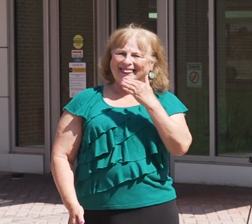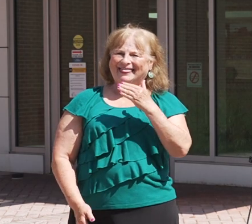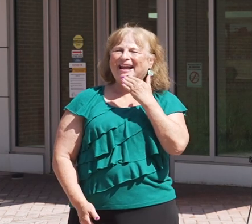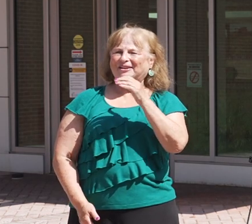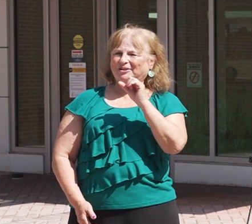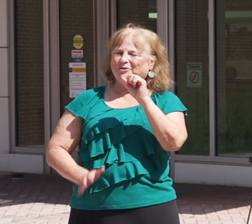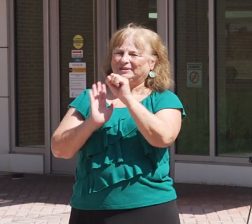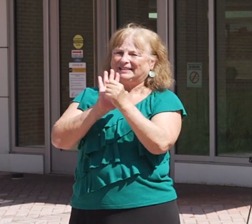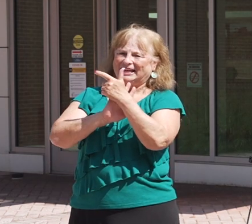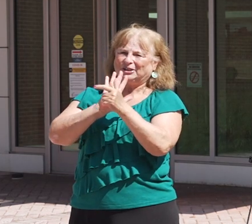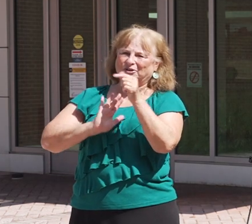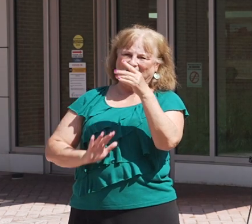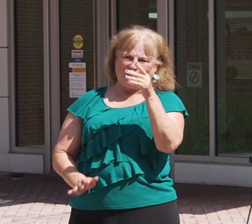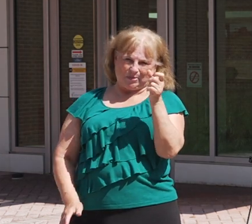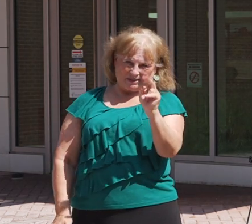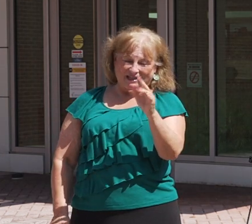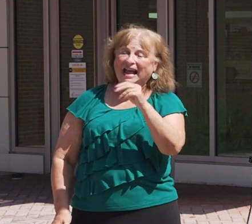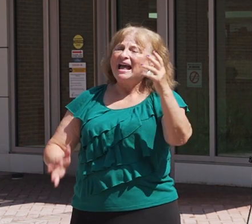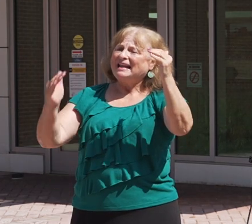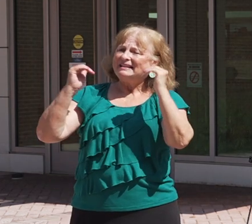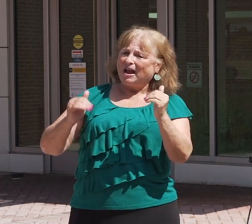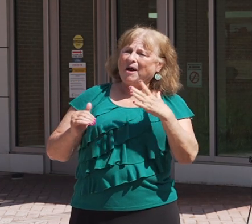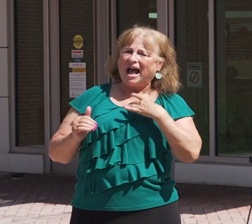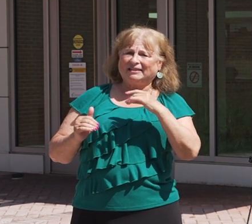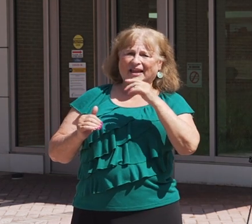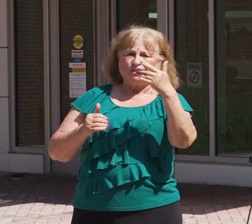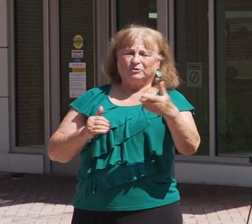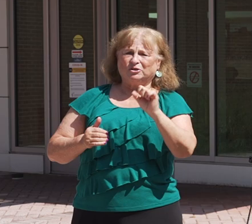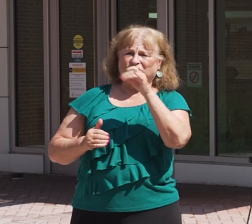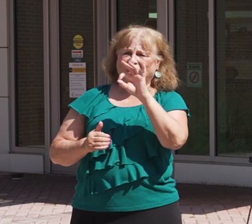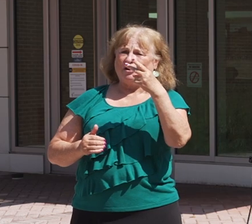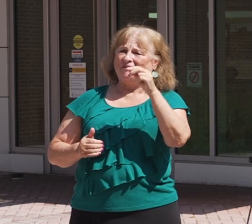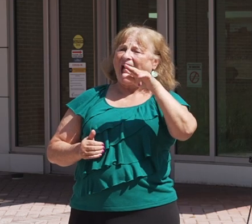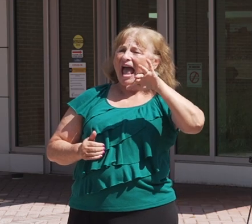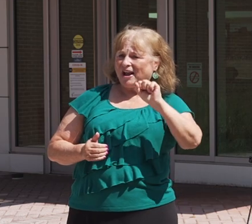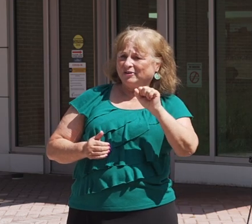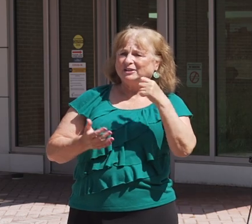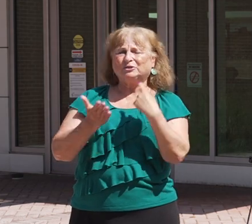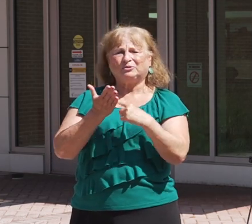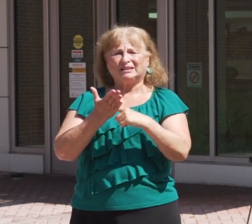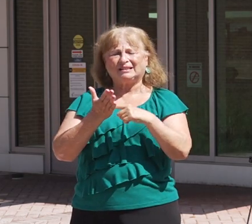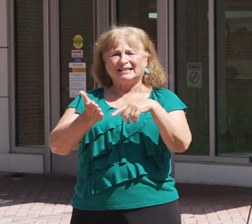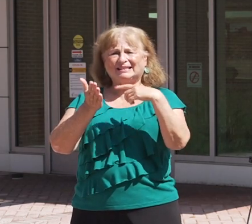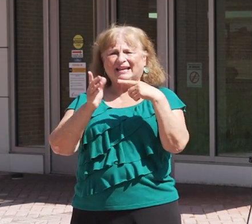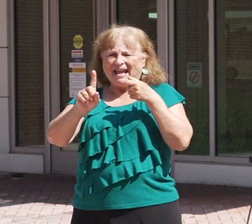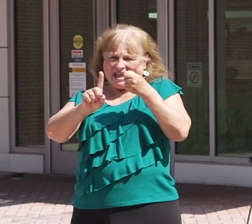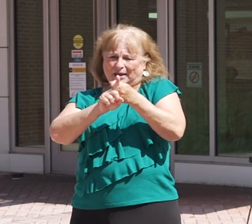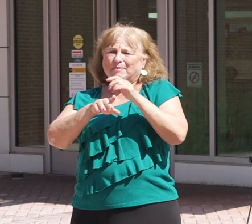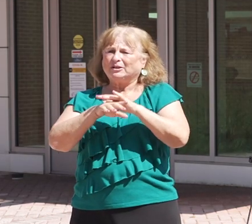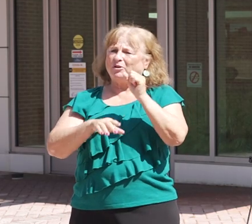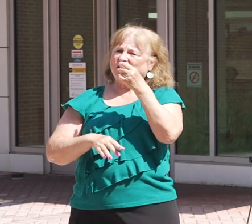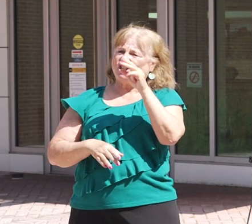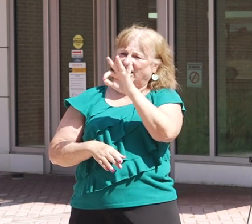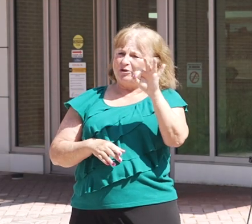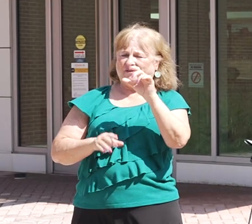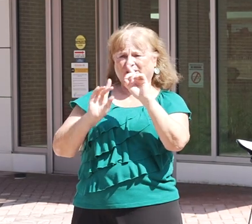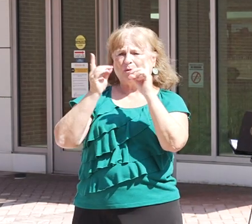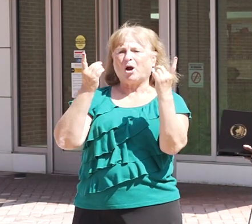Thank you, State's Attorney Gibson. And now I would like to introduce Sheriff Harris to discuss the impact on the Sheriff's Department.